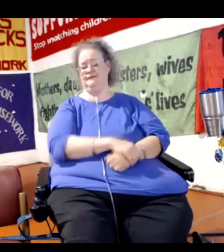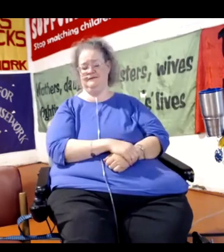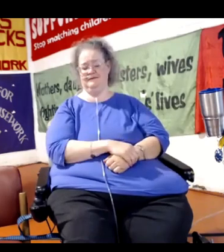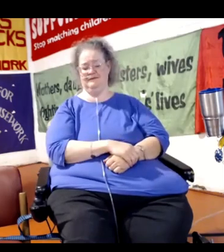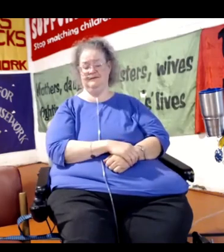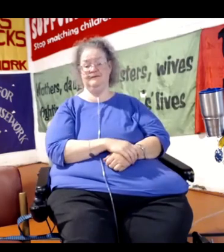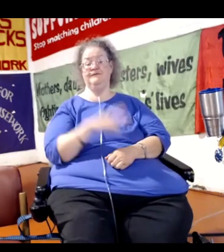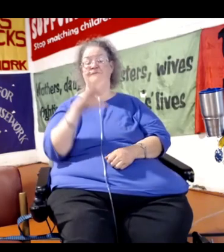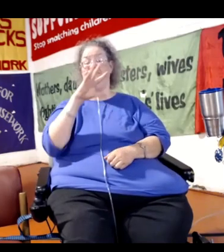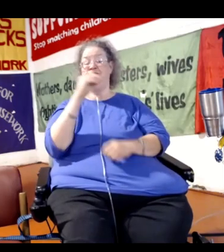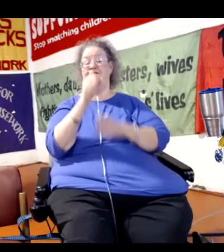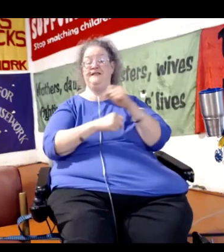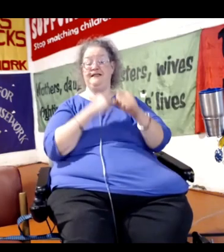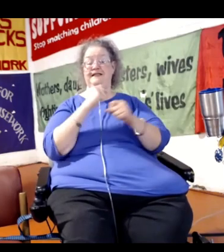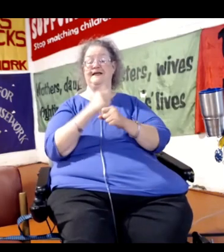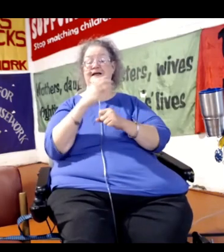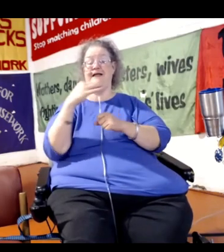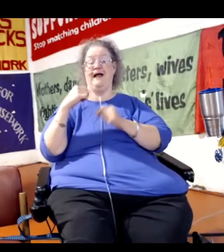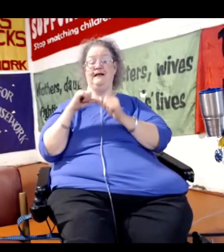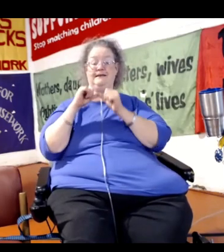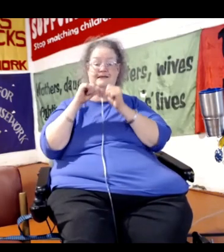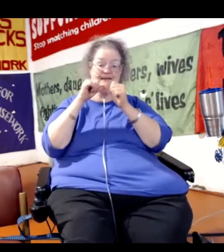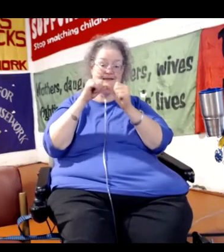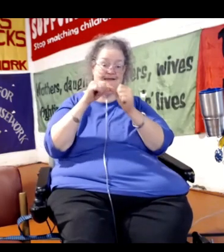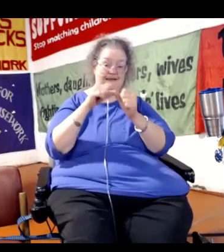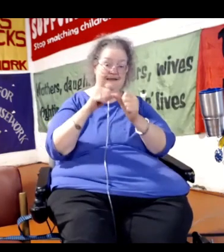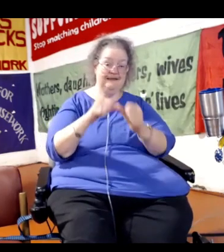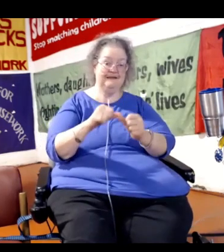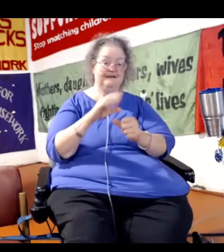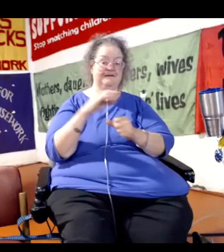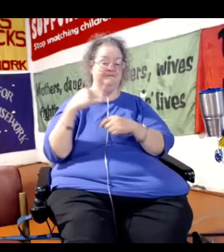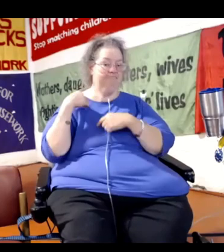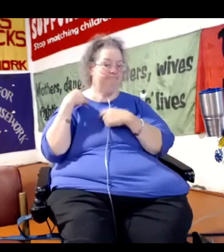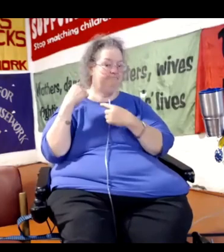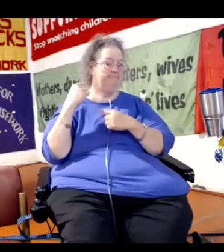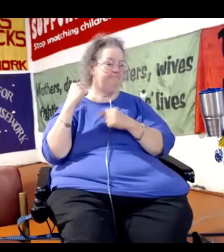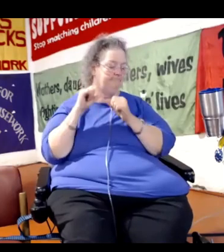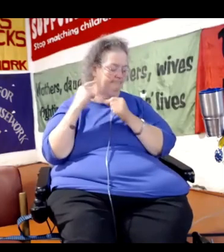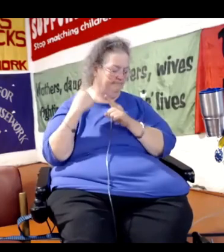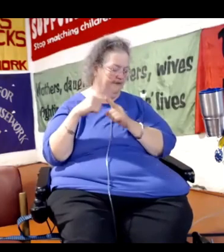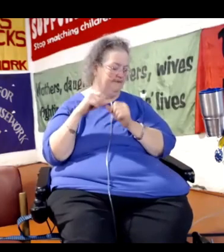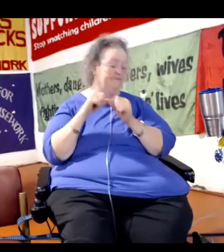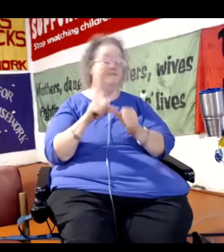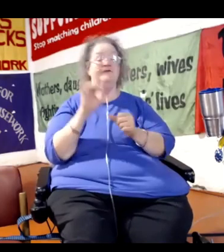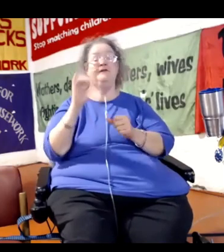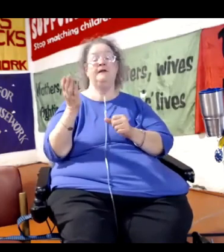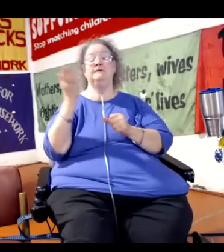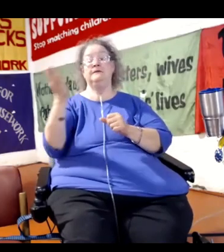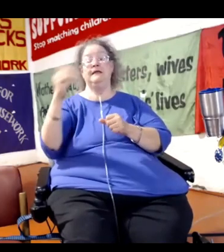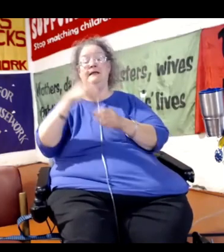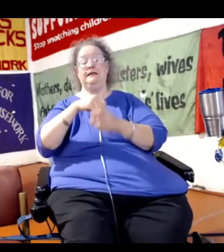50 years and counting. And we have basically a wages for housework bill now in